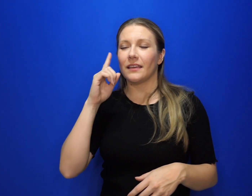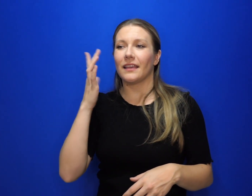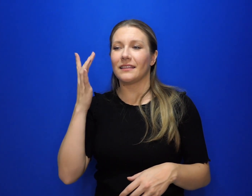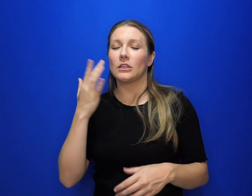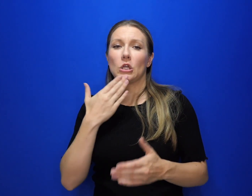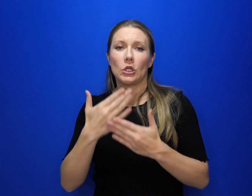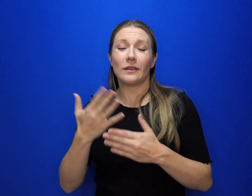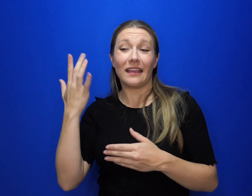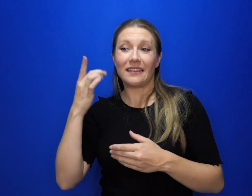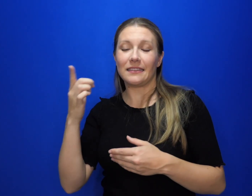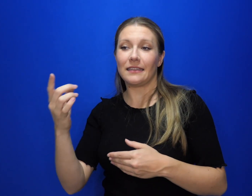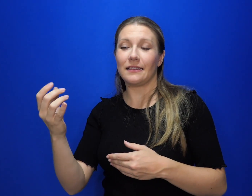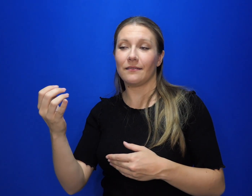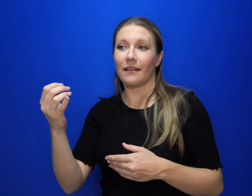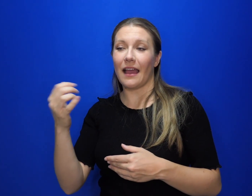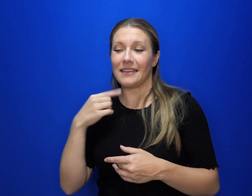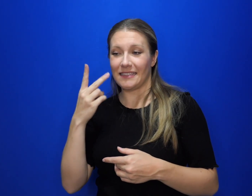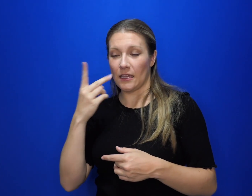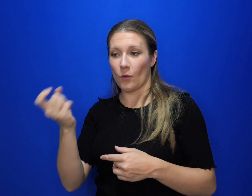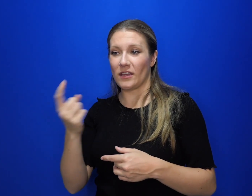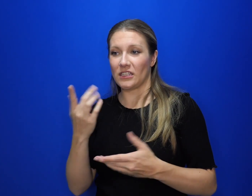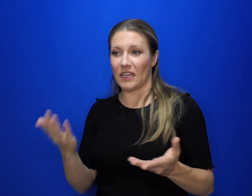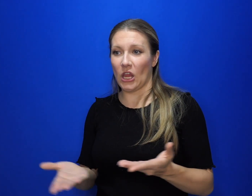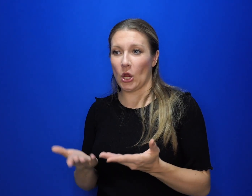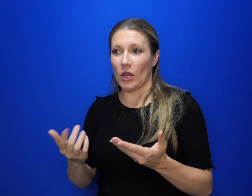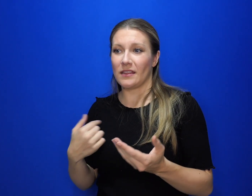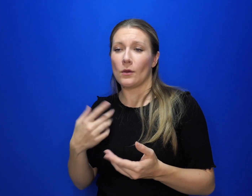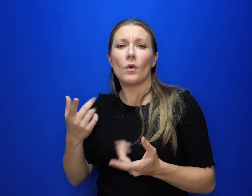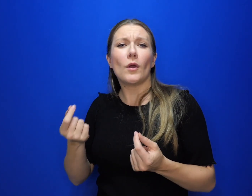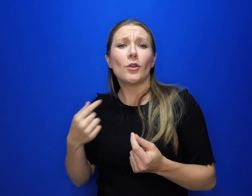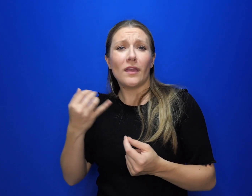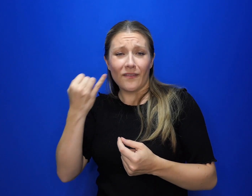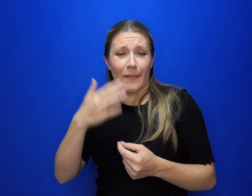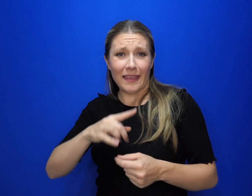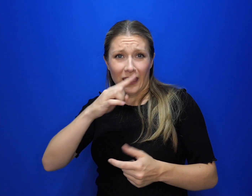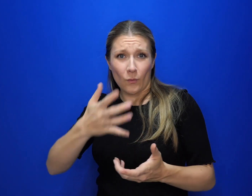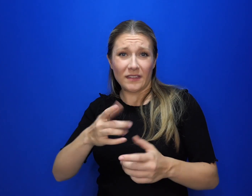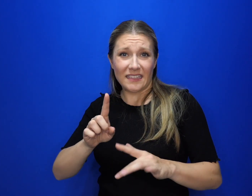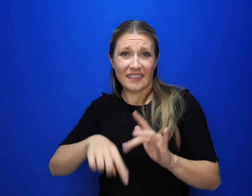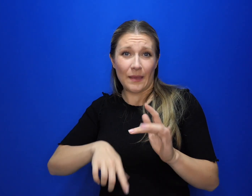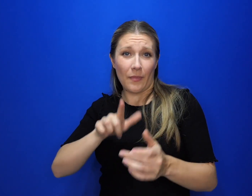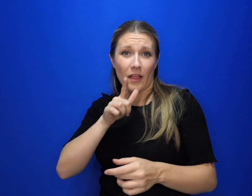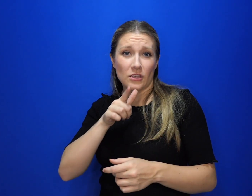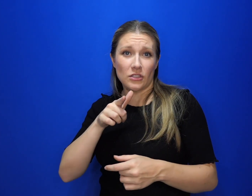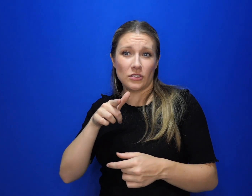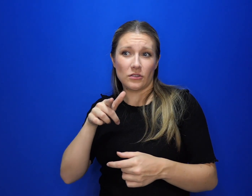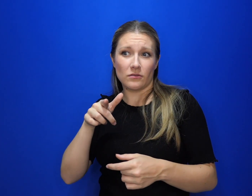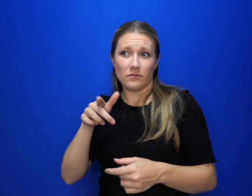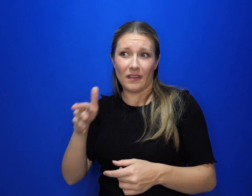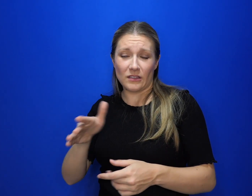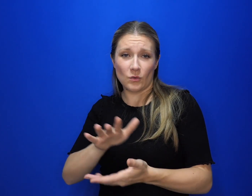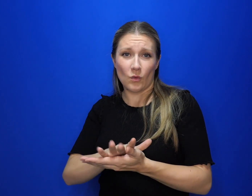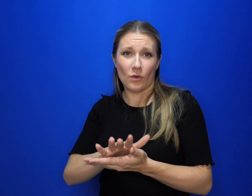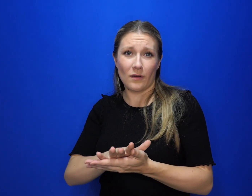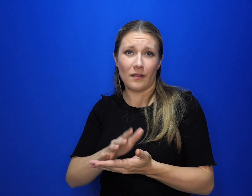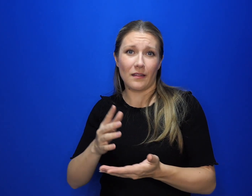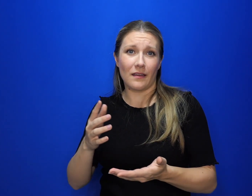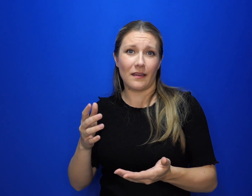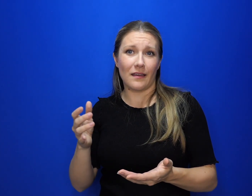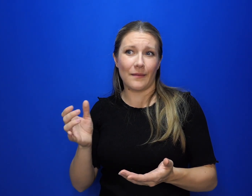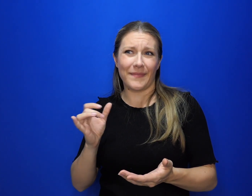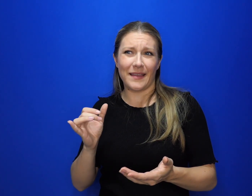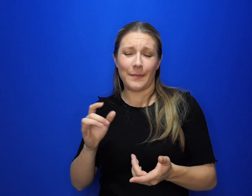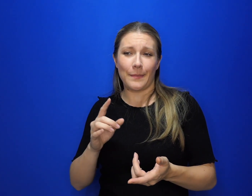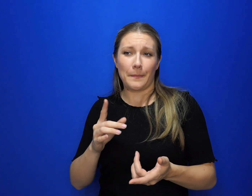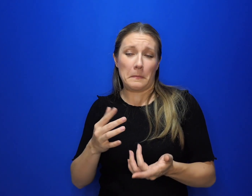Like, what do I do if my kid wants to skip lunch at school? Like, I don't know how to answer that question. Like, Yeah, I mean, I do, but it's not something you're going to